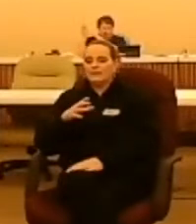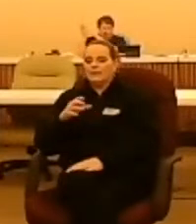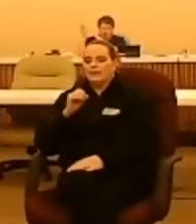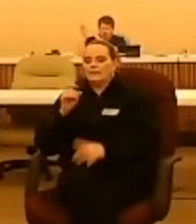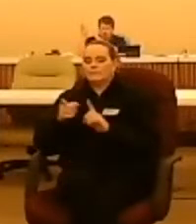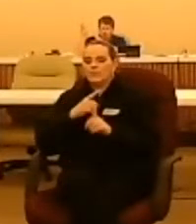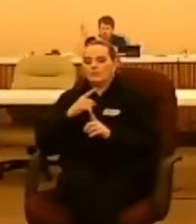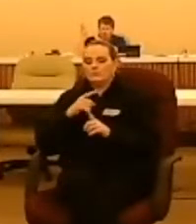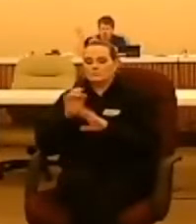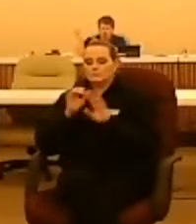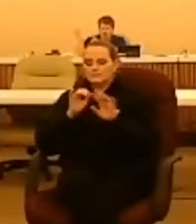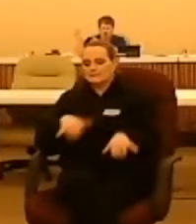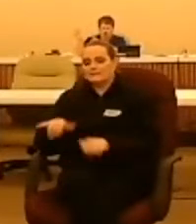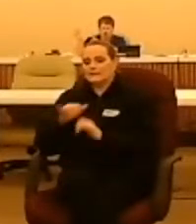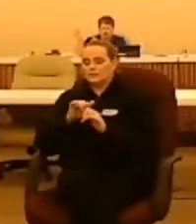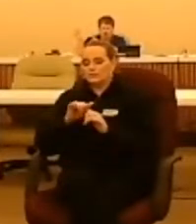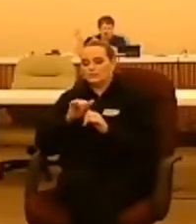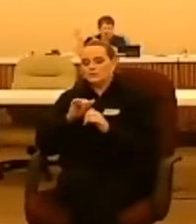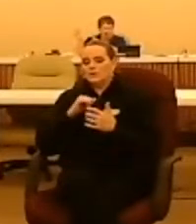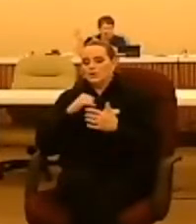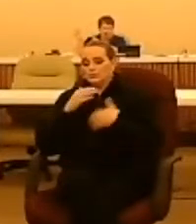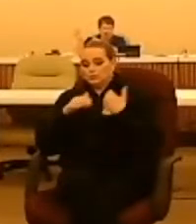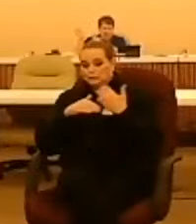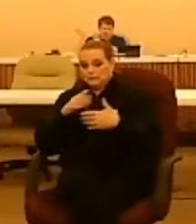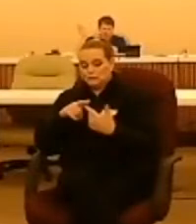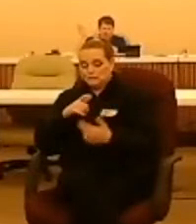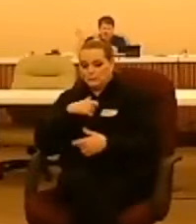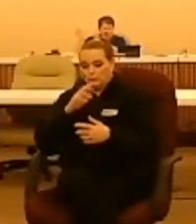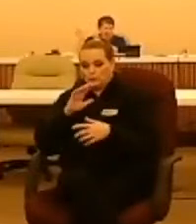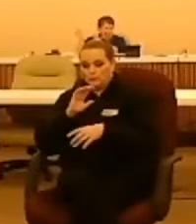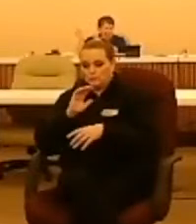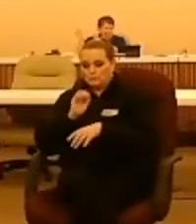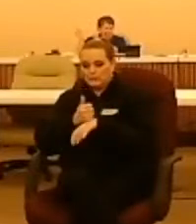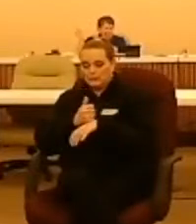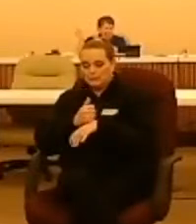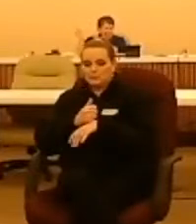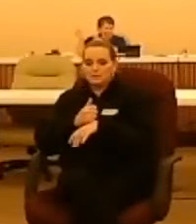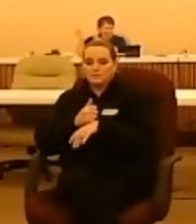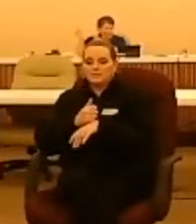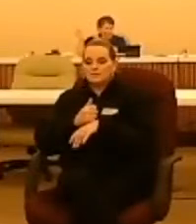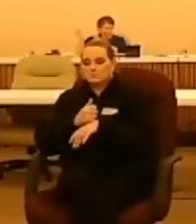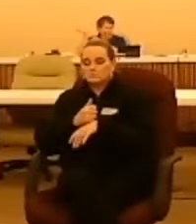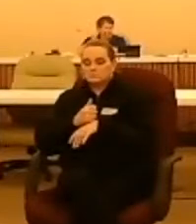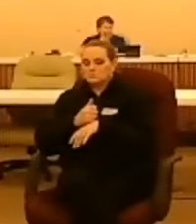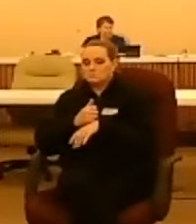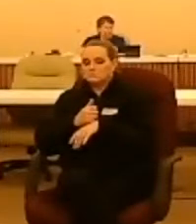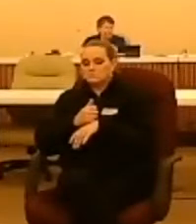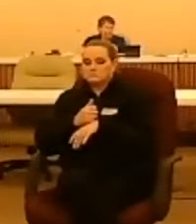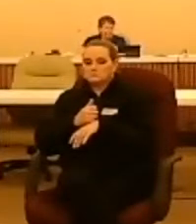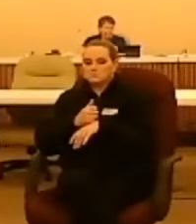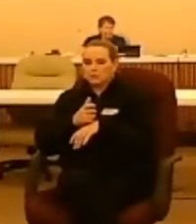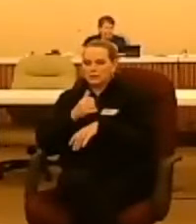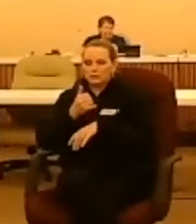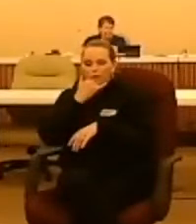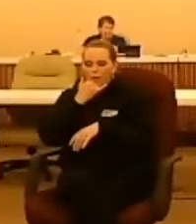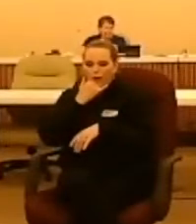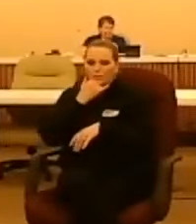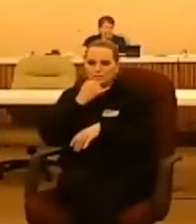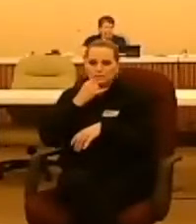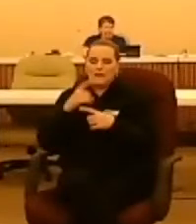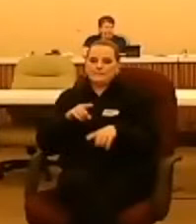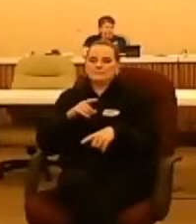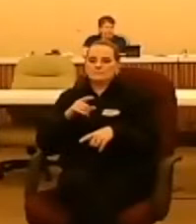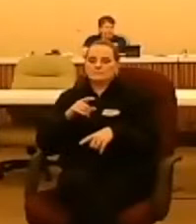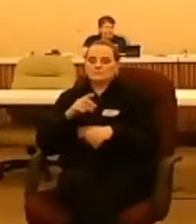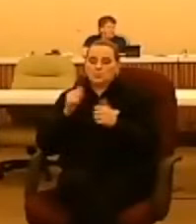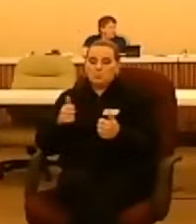the standard procedures that were in place, nothing untoward was being done. that's something we don't